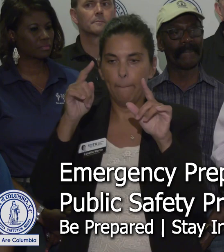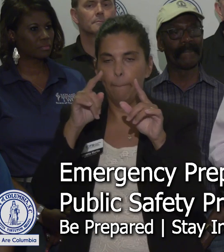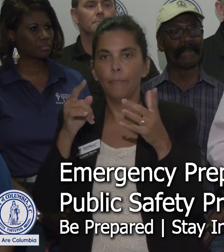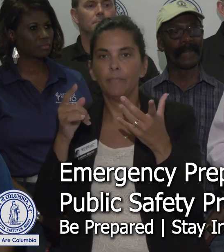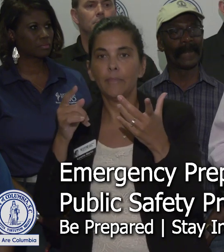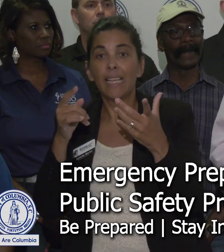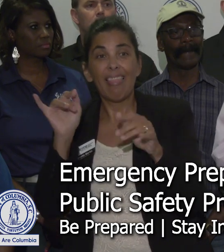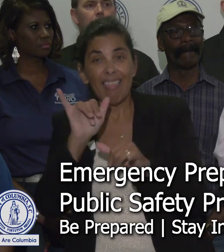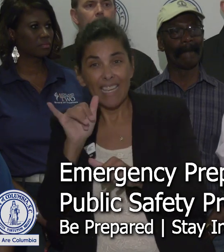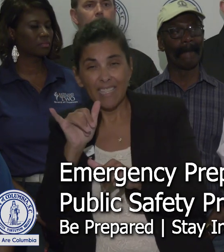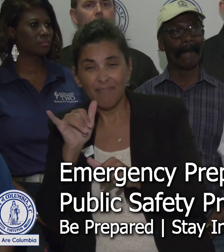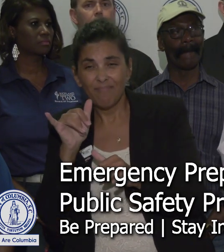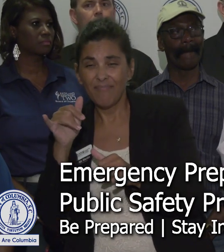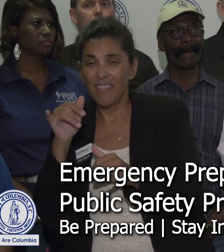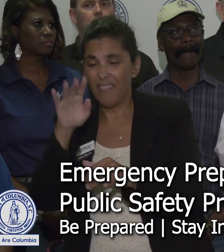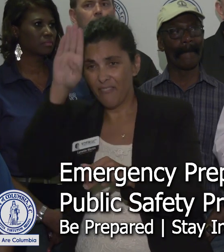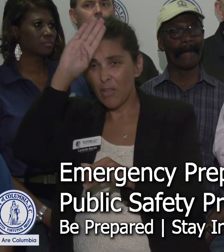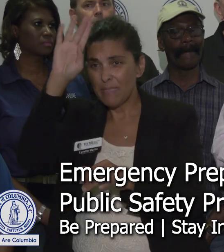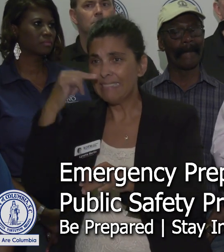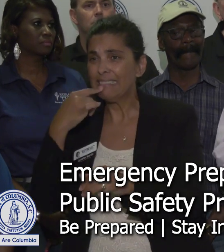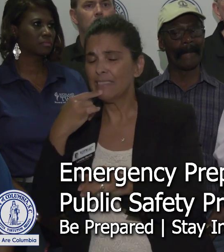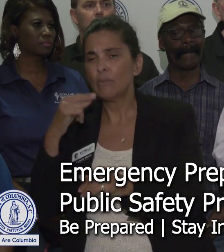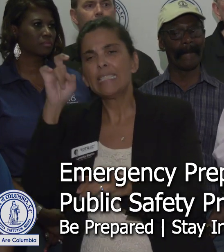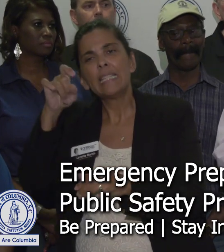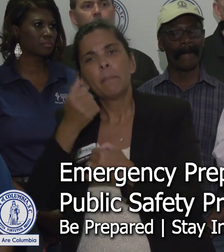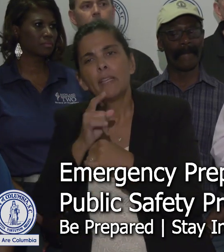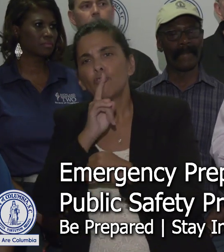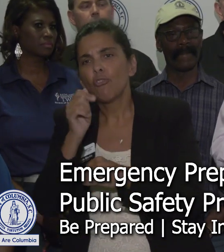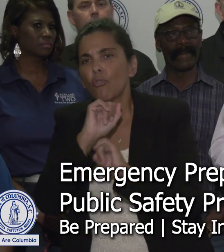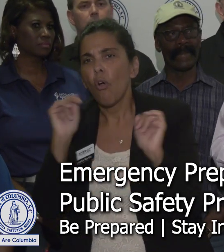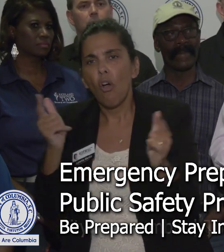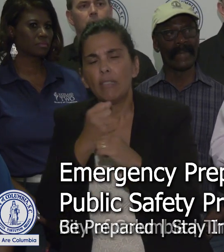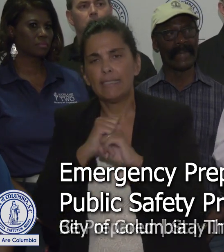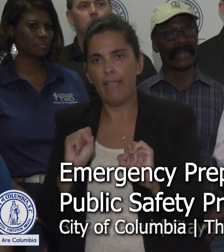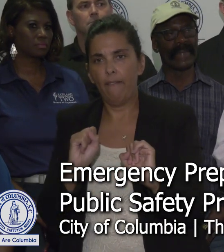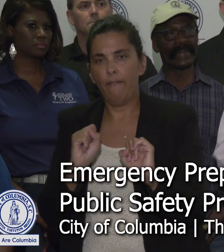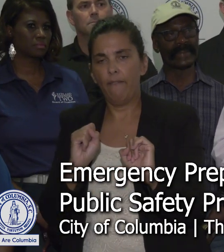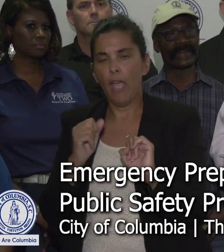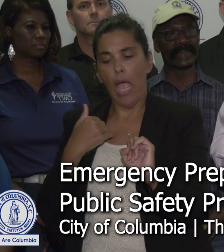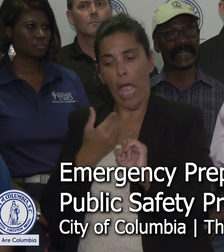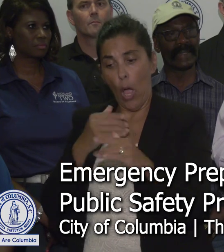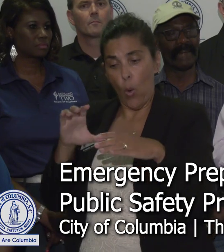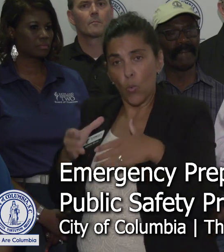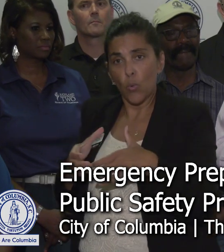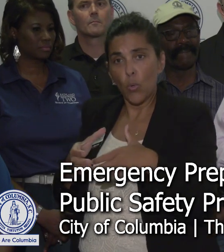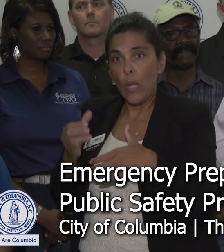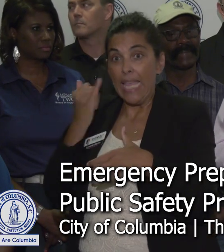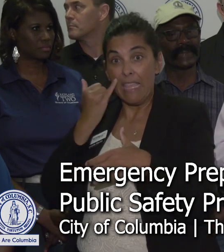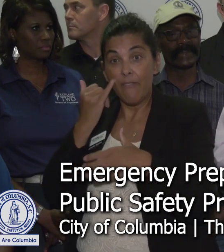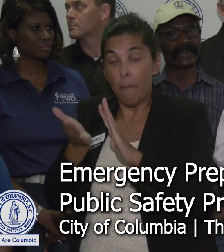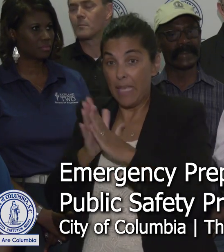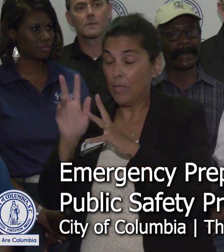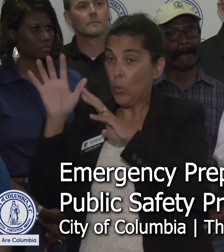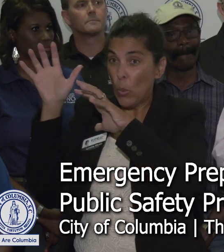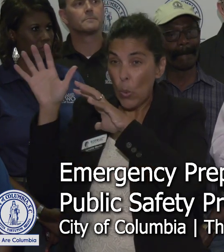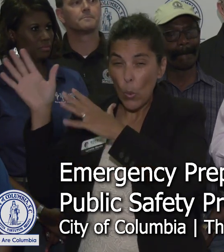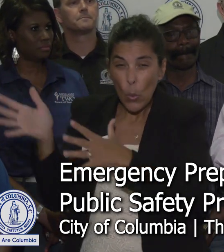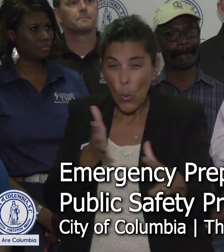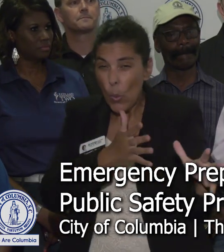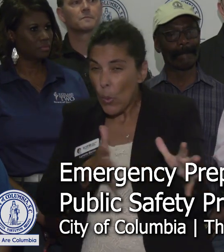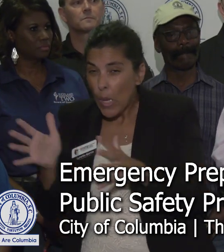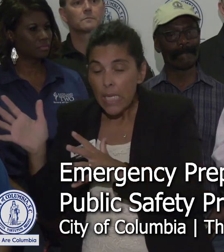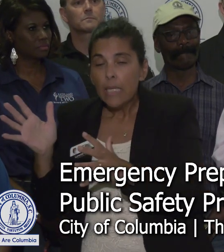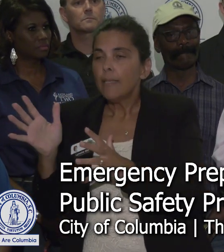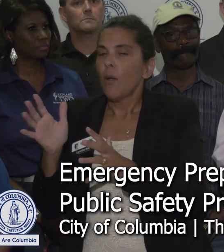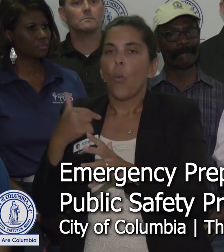And I believe, like the fire chief said, we want to make sure everybody stays safe. So our crews are going to stay safe by, if it gets too windy, we are going to stay in and